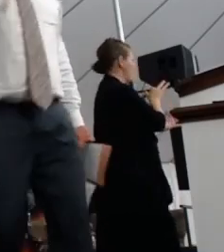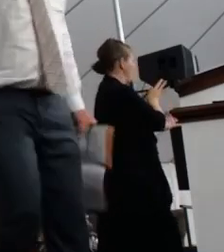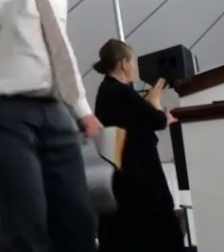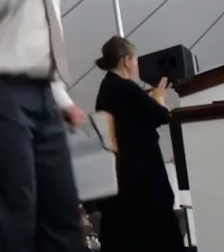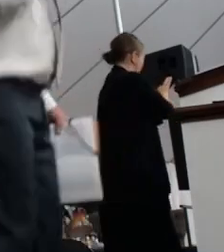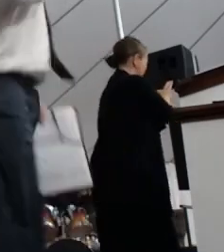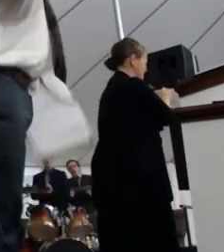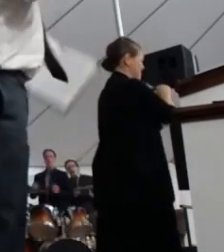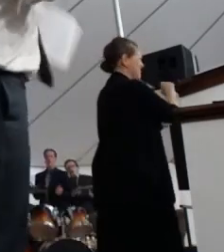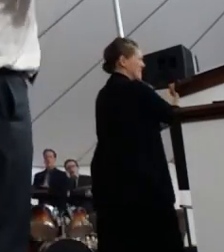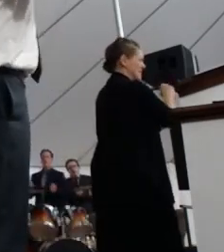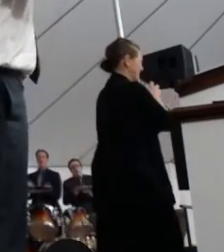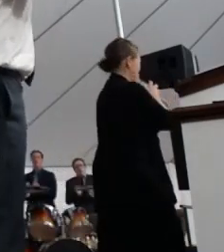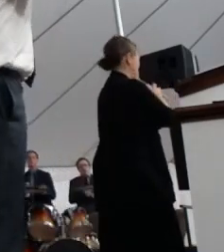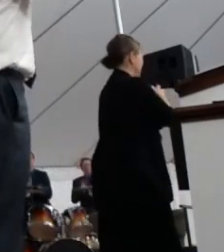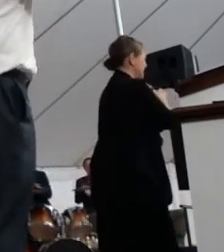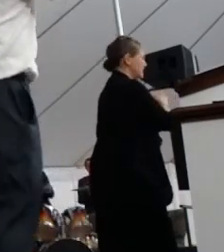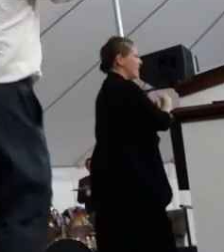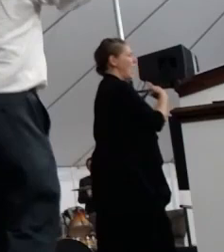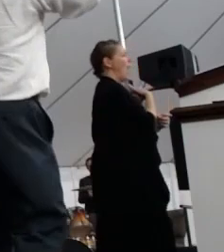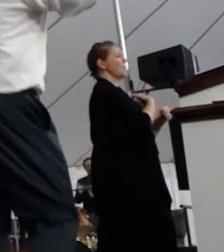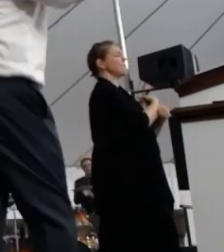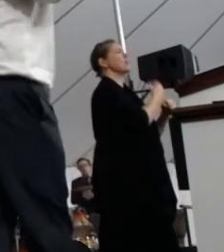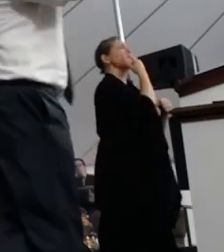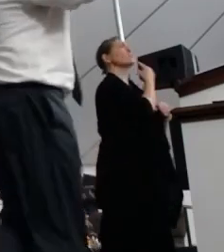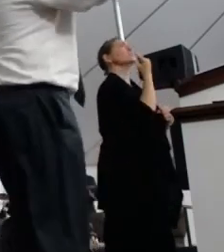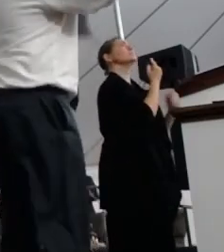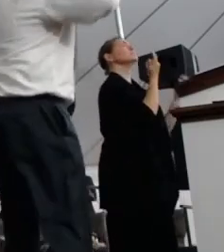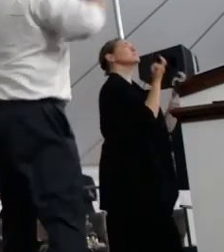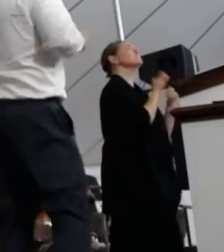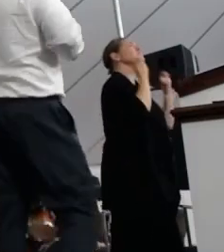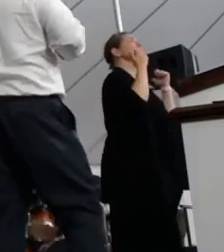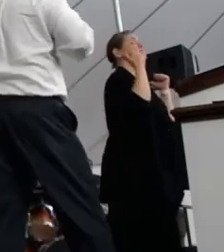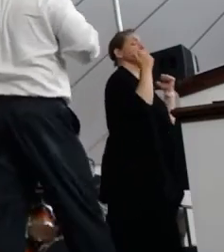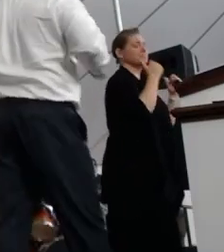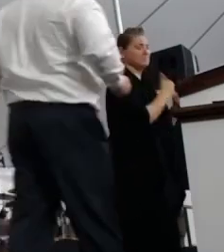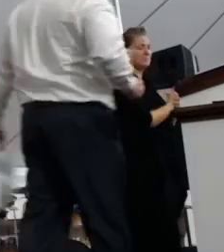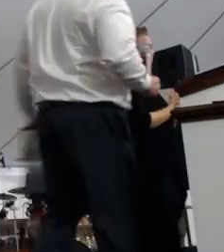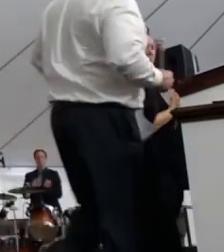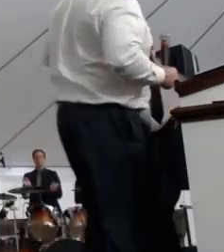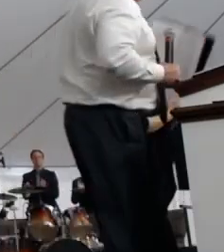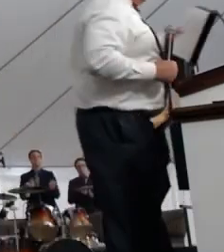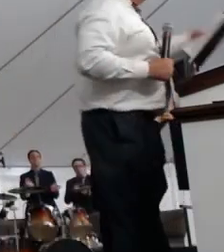this world. I was made for something greater.